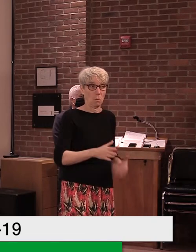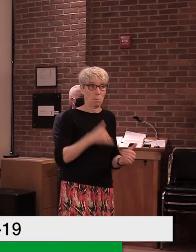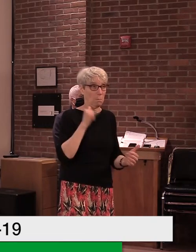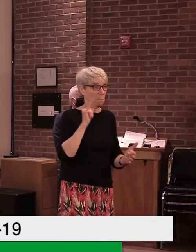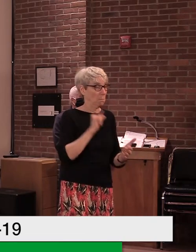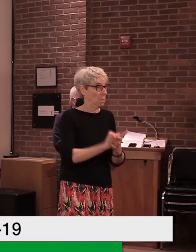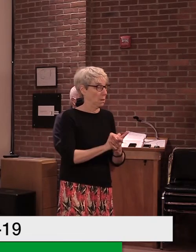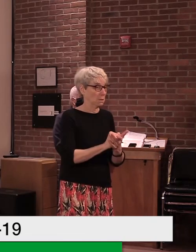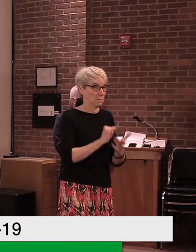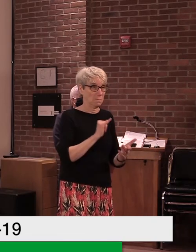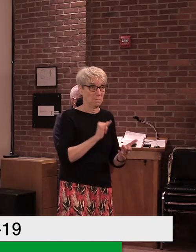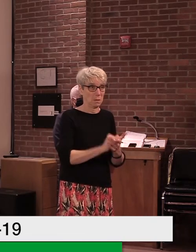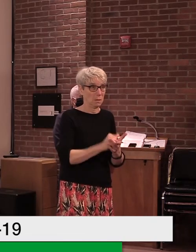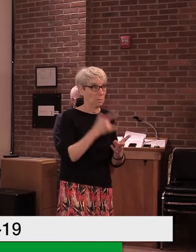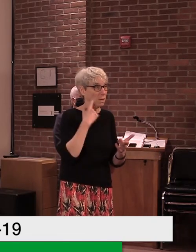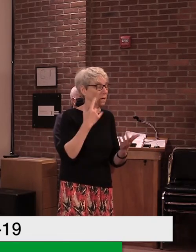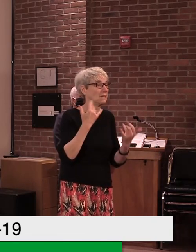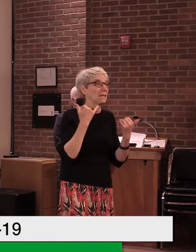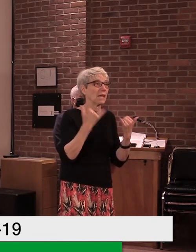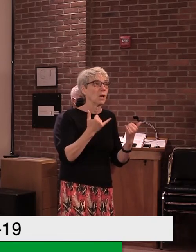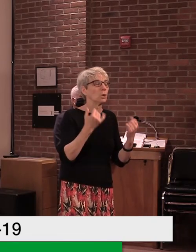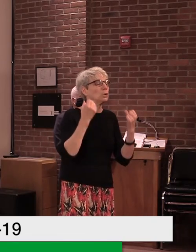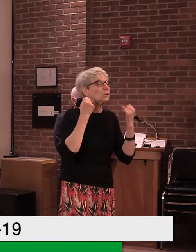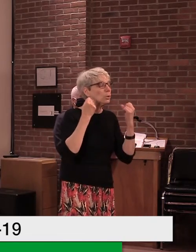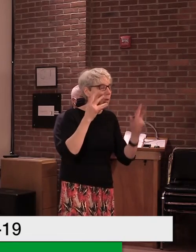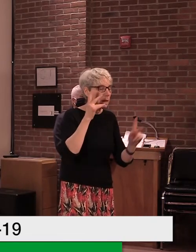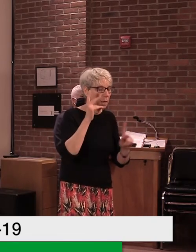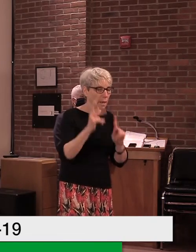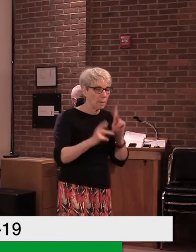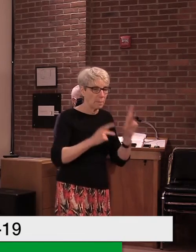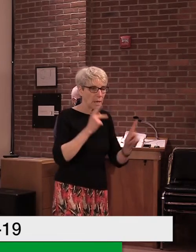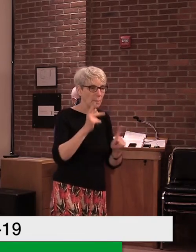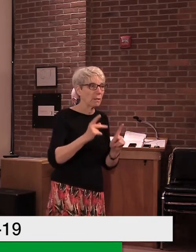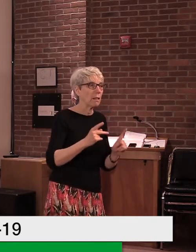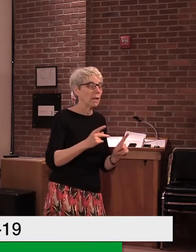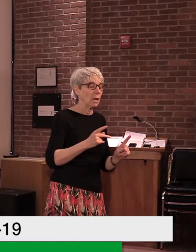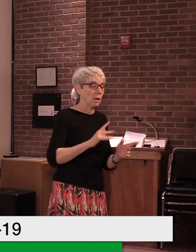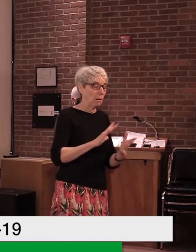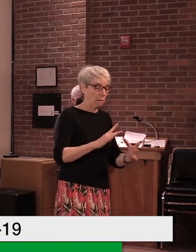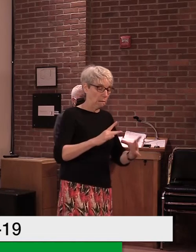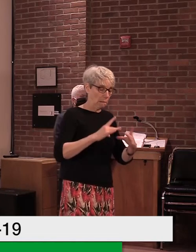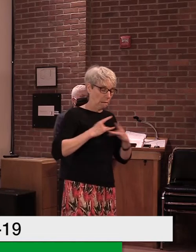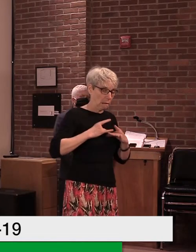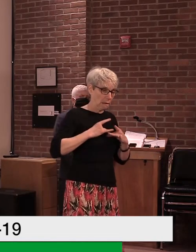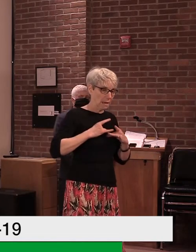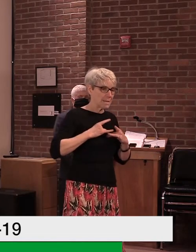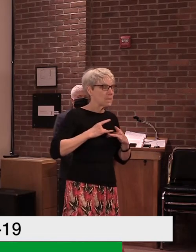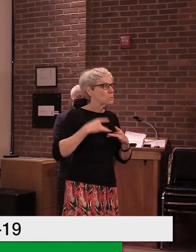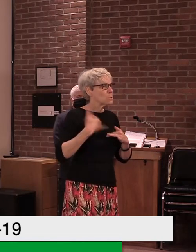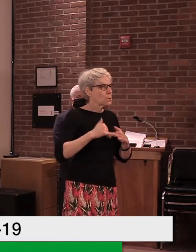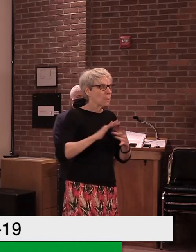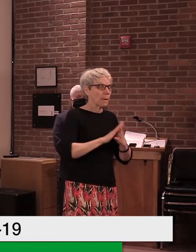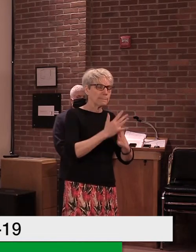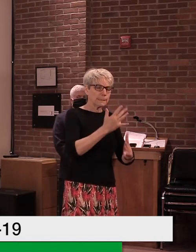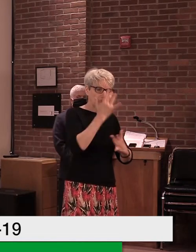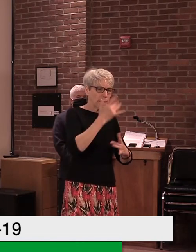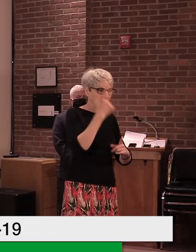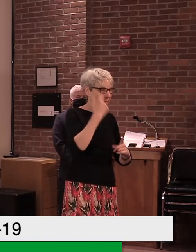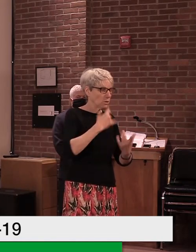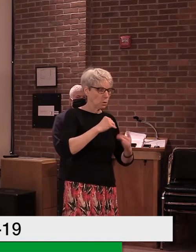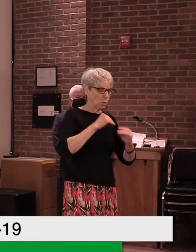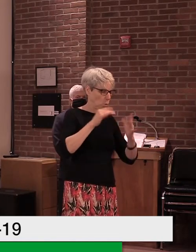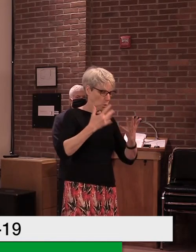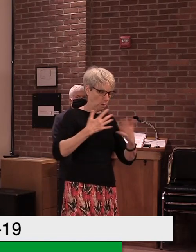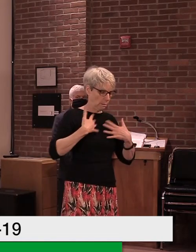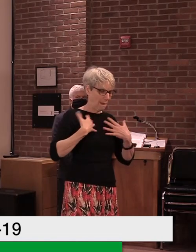when too many humans retain susceptibility to this virus because they don't have any immunity. So the virus isn't